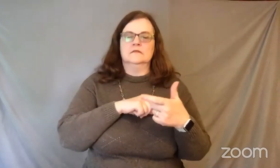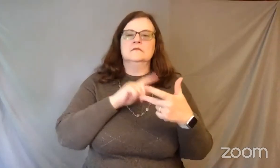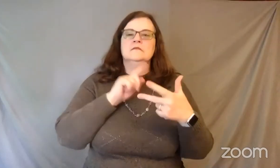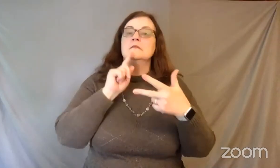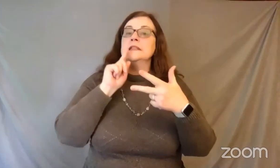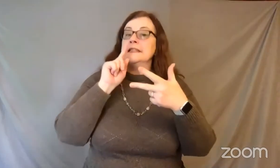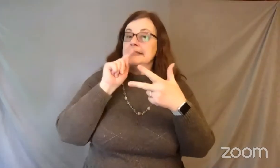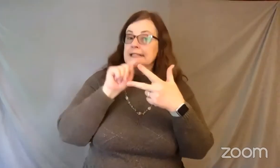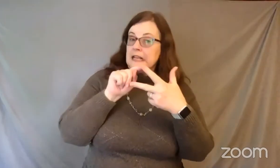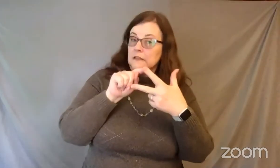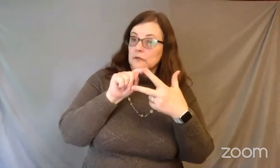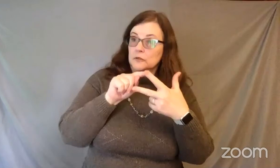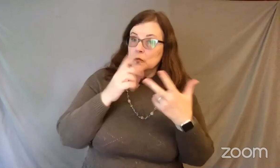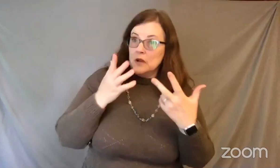acceptable.